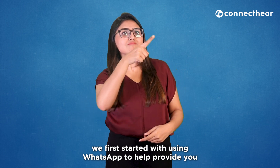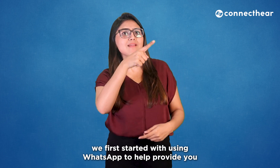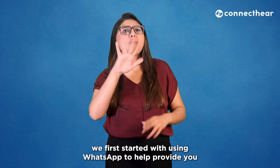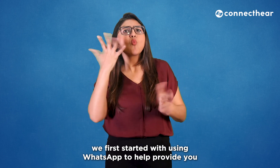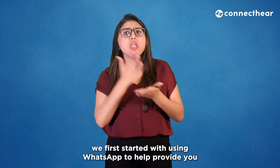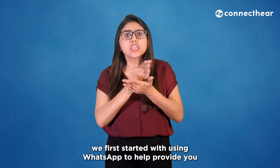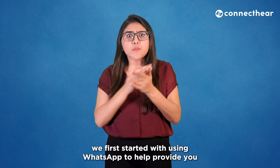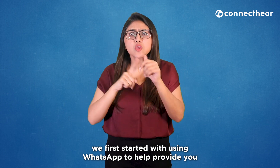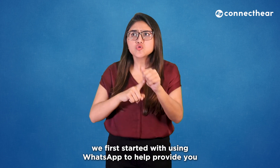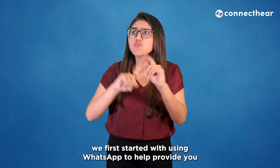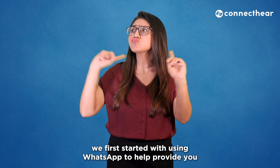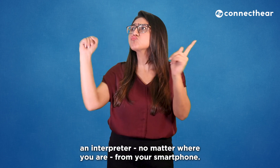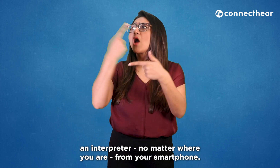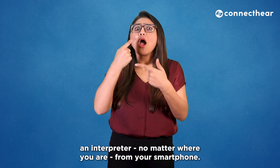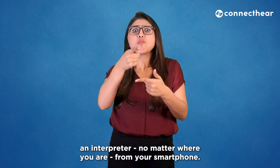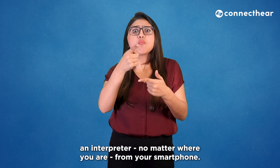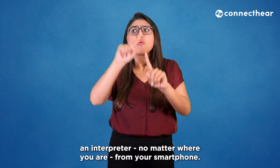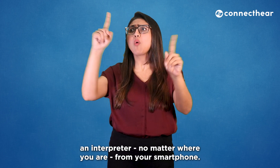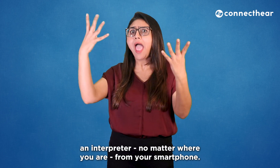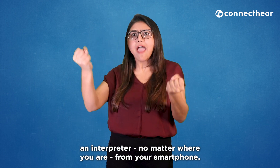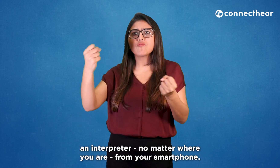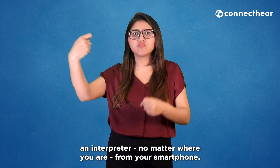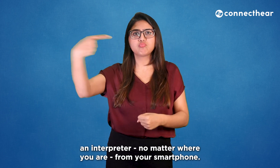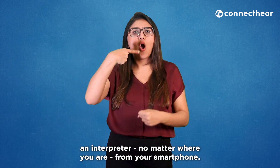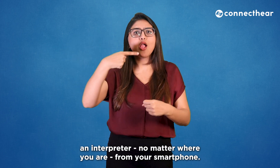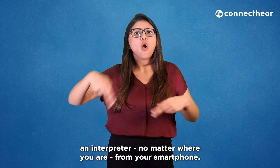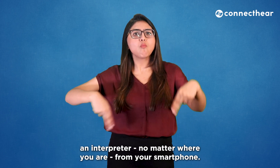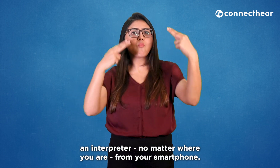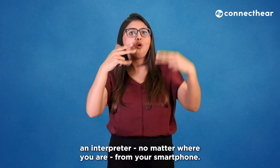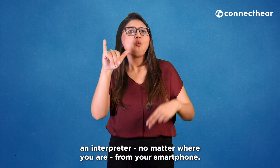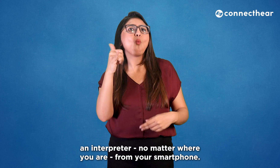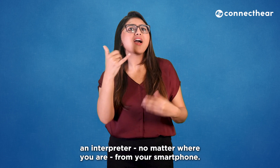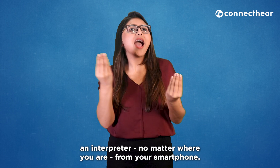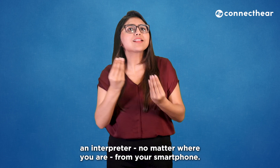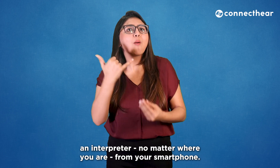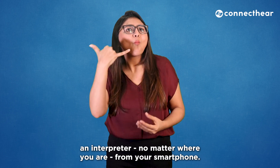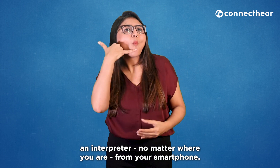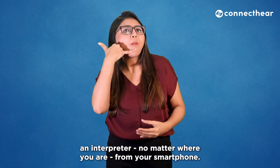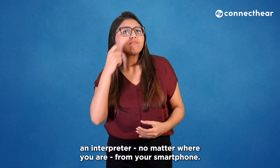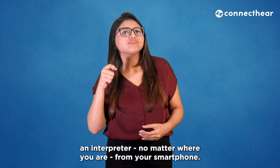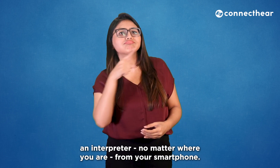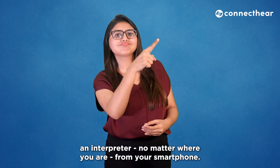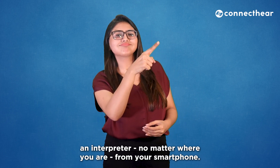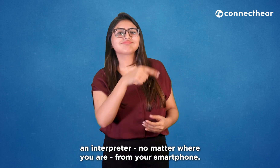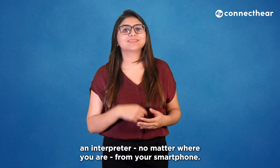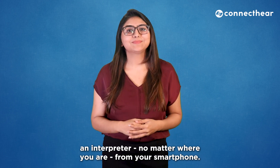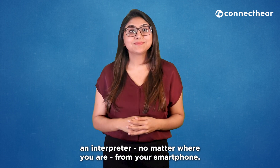provide you an interpreter no matter where you are from your smartphone. Then we